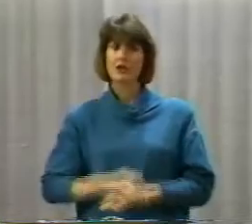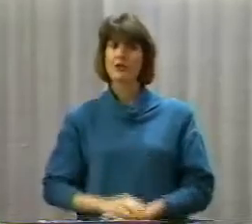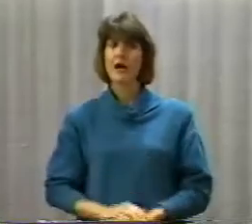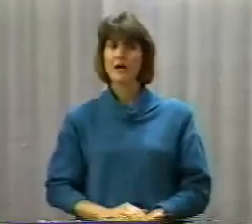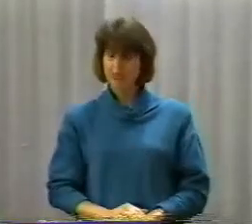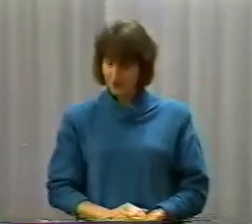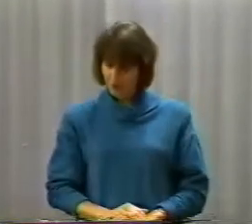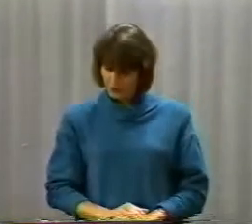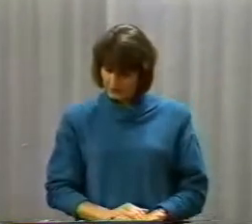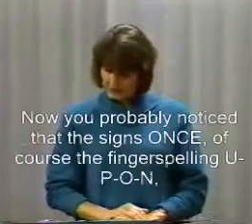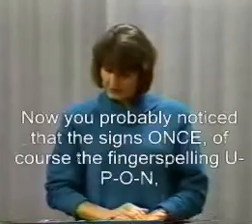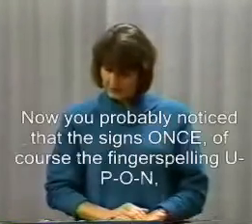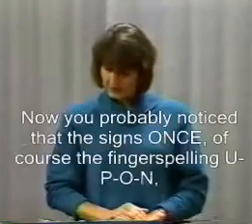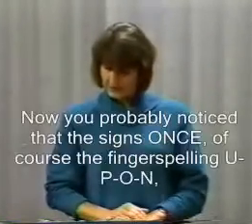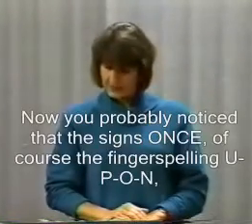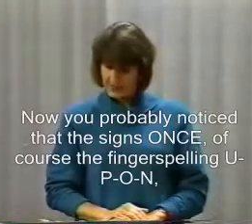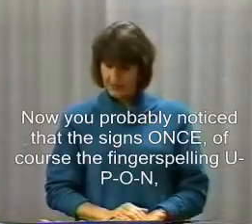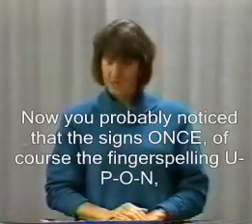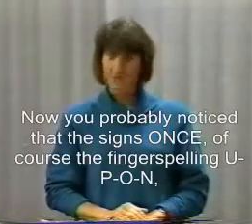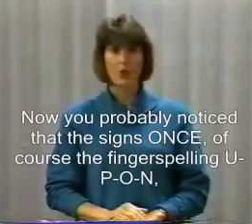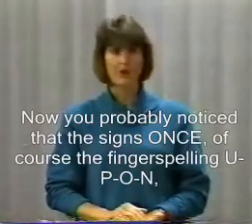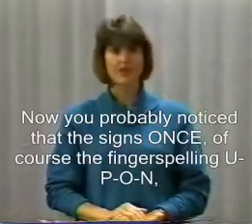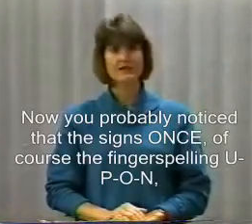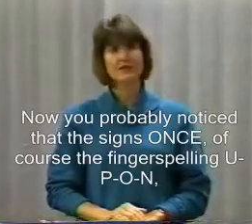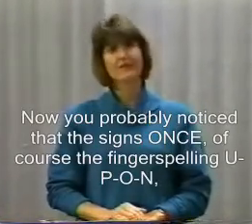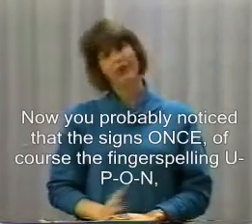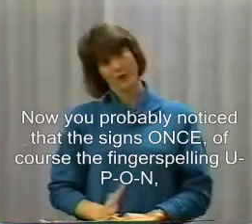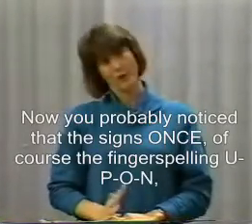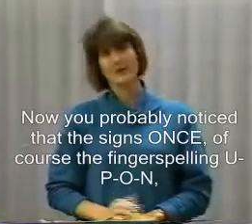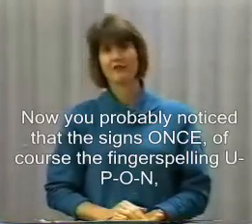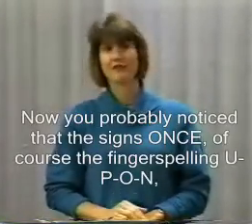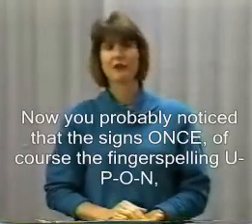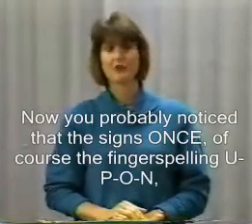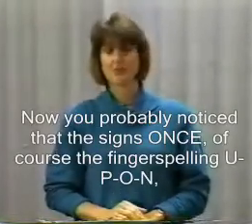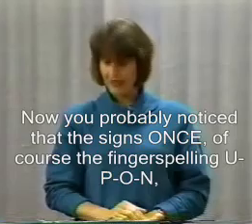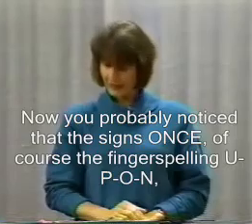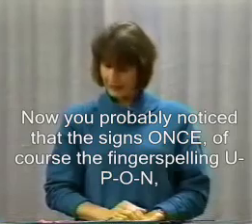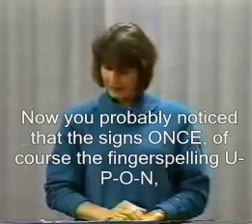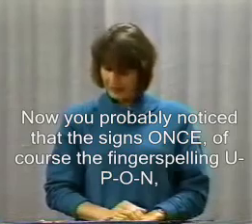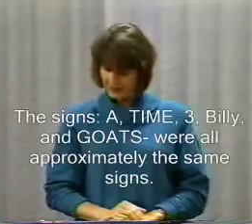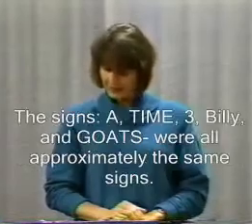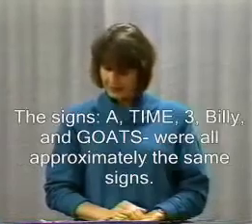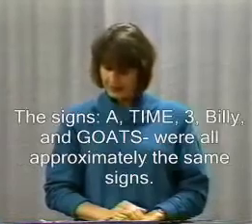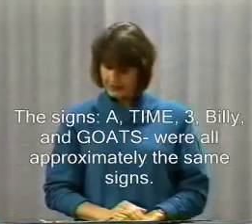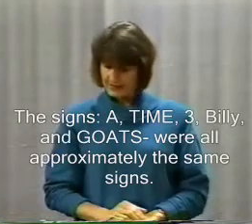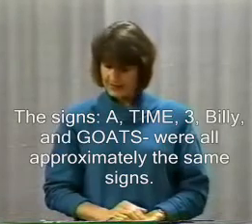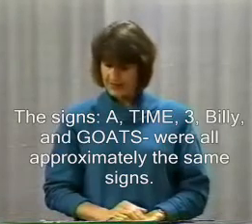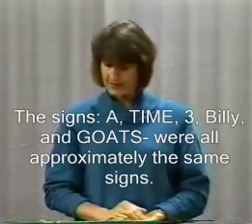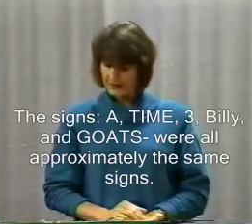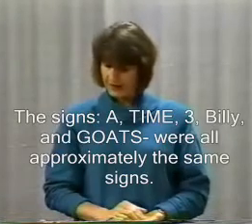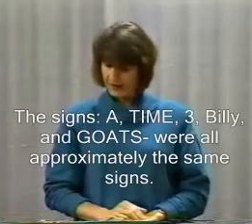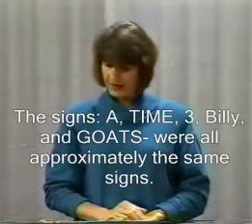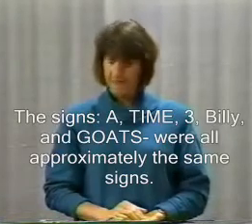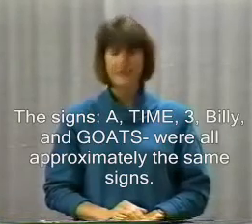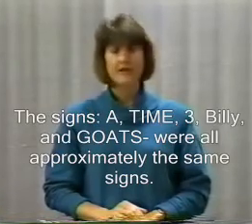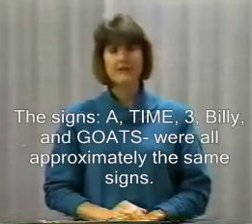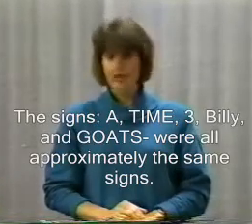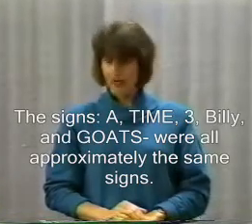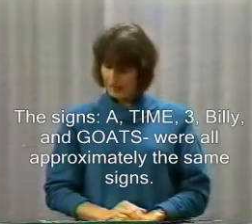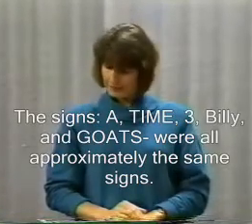you probably noticed that the signs once, of course the finger spelling upon, the signs a,